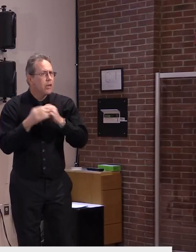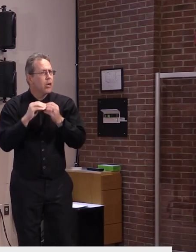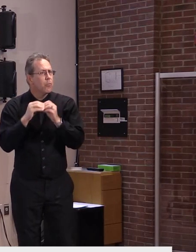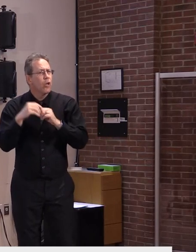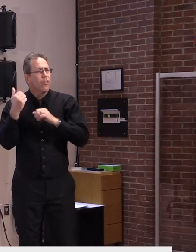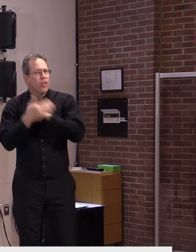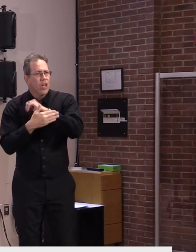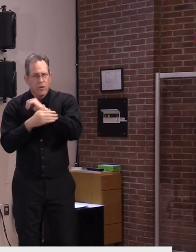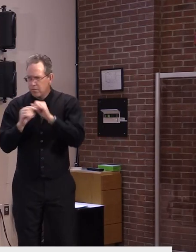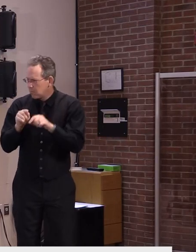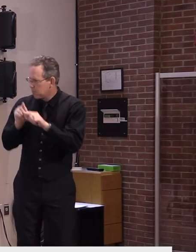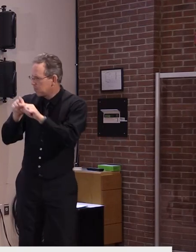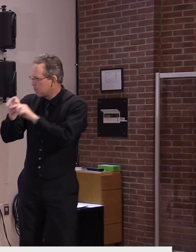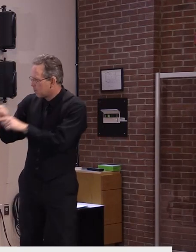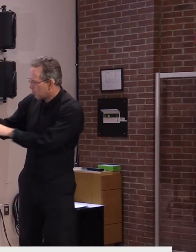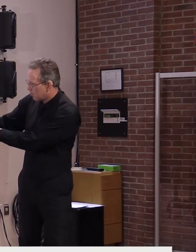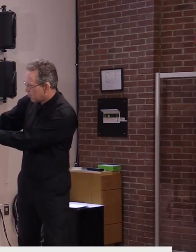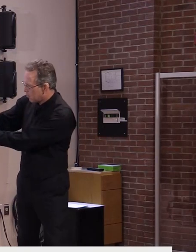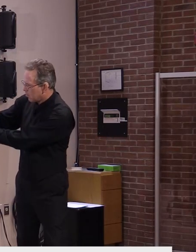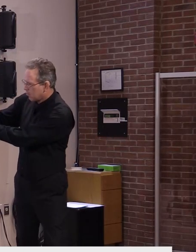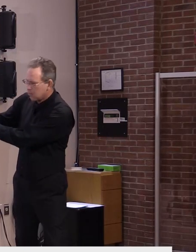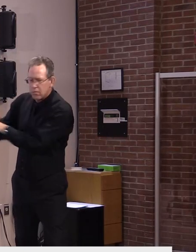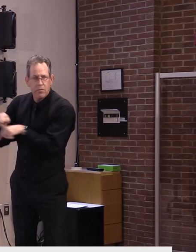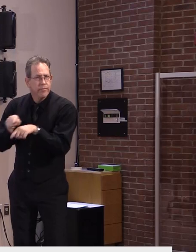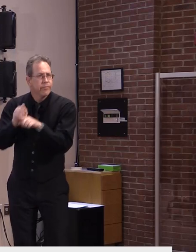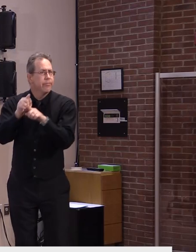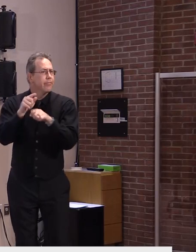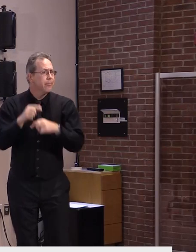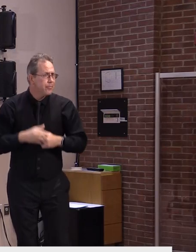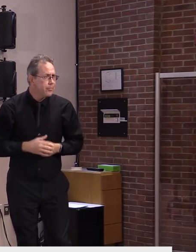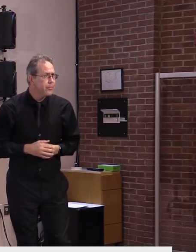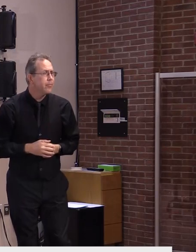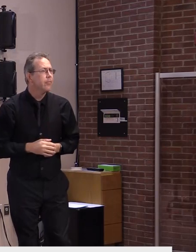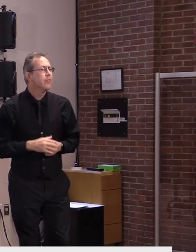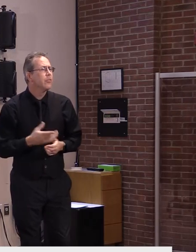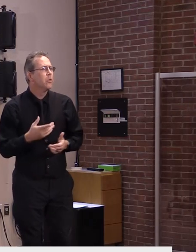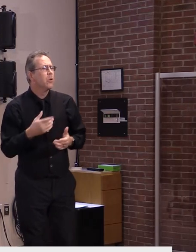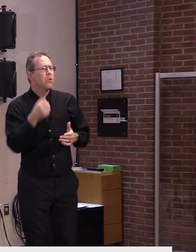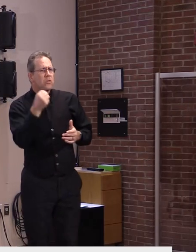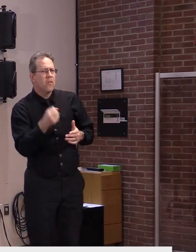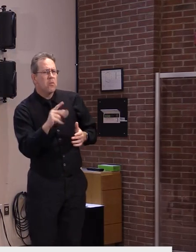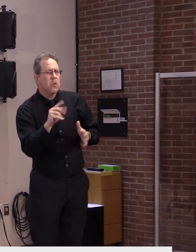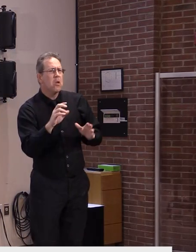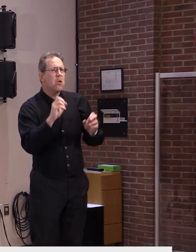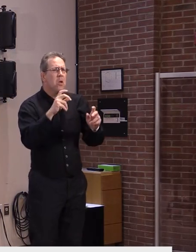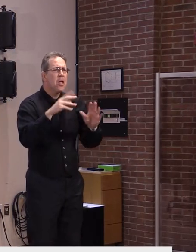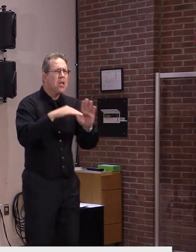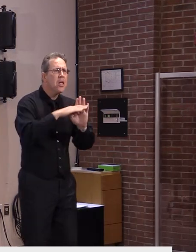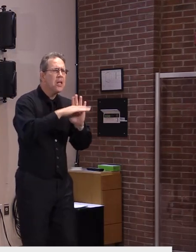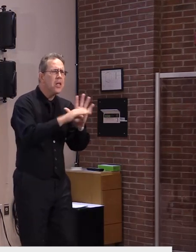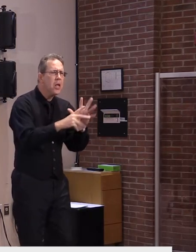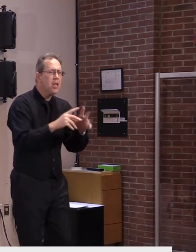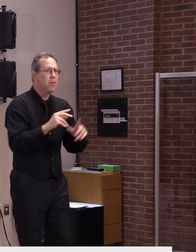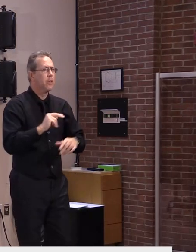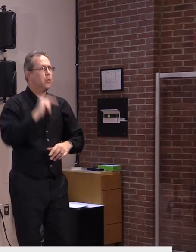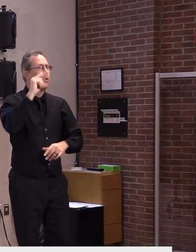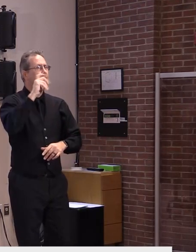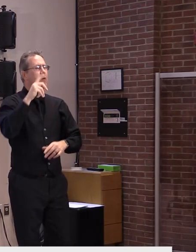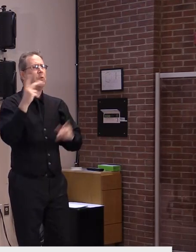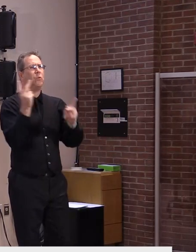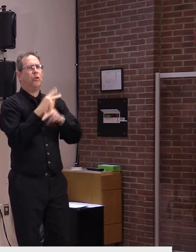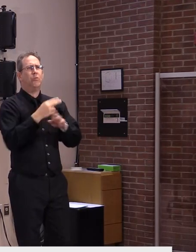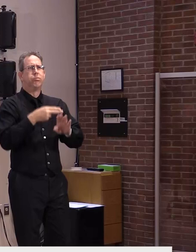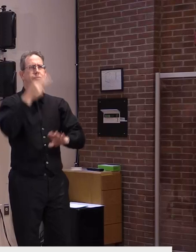So cases in Southern Vermont holding steady, still very high in the Northeast Kingdom relative to the rest of Vermont. Looking at